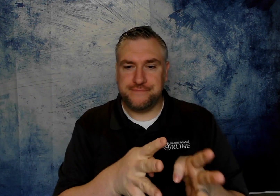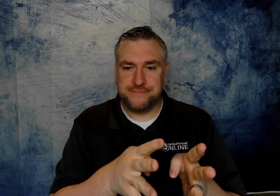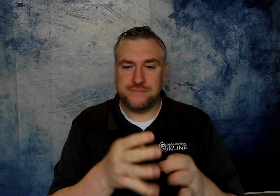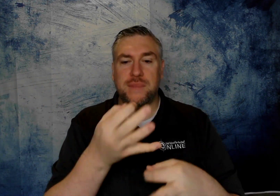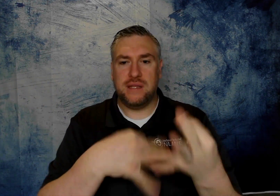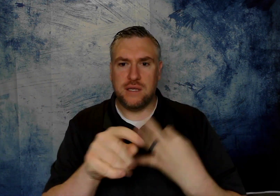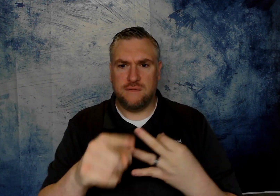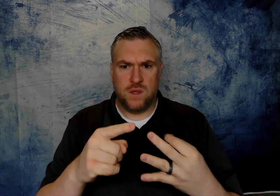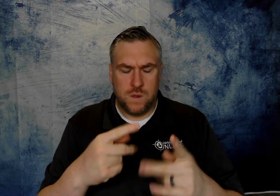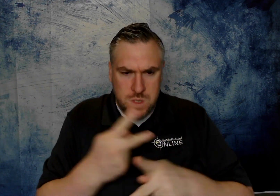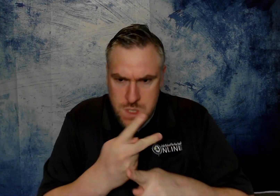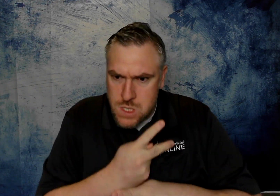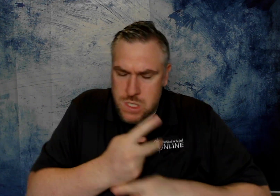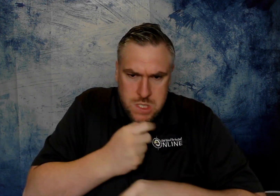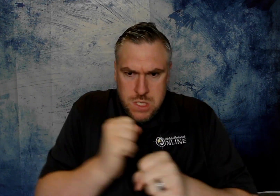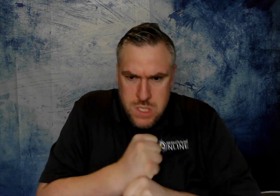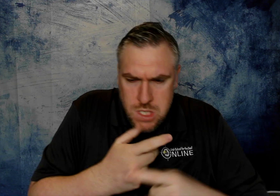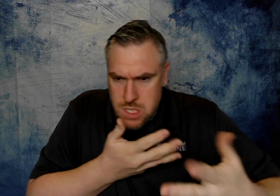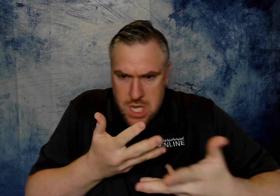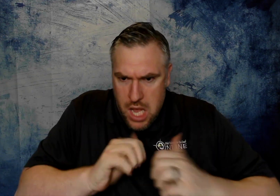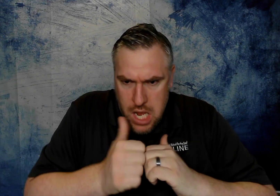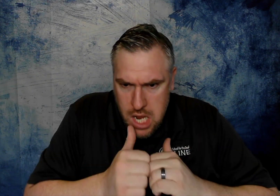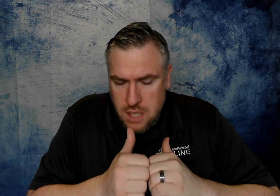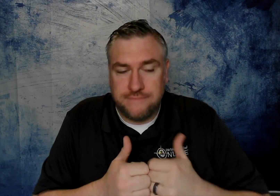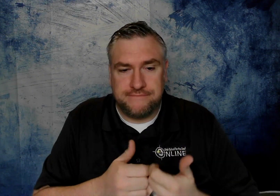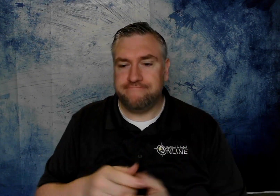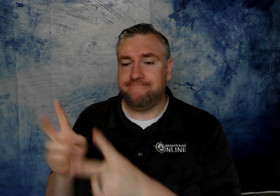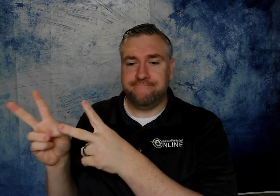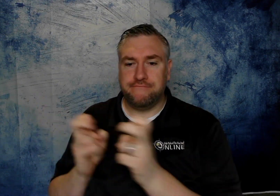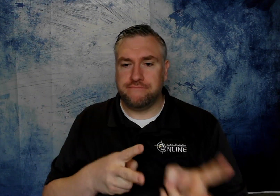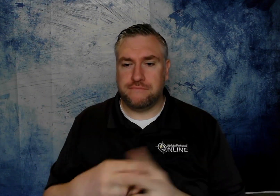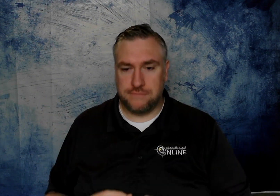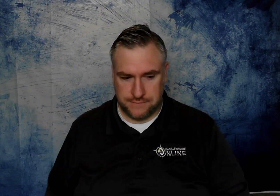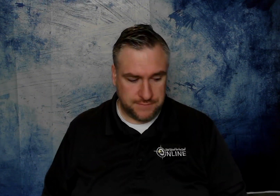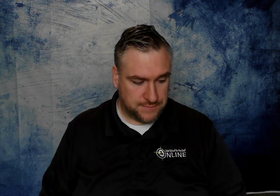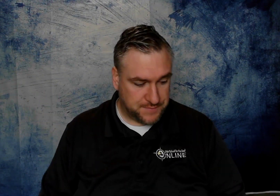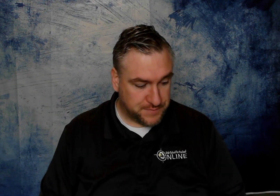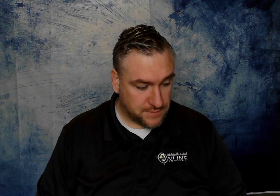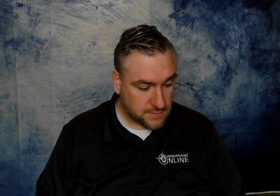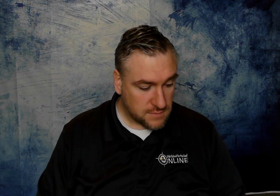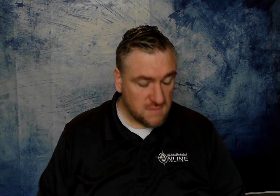everything, instead of trying to figure out how in the LMS to make it work.